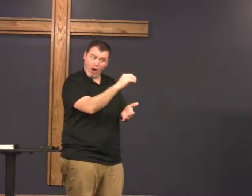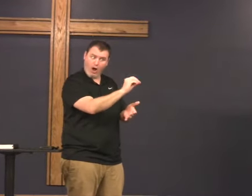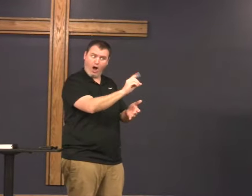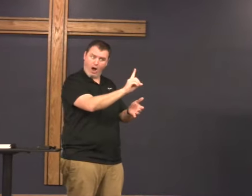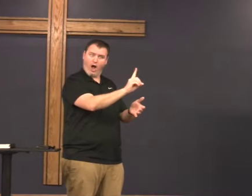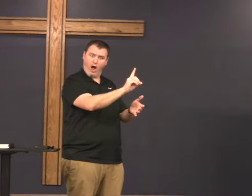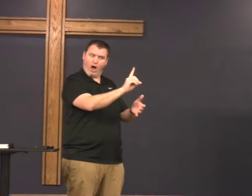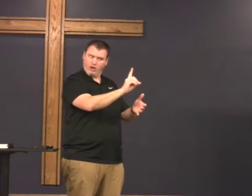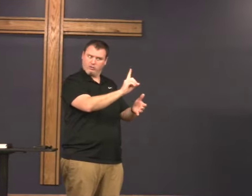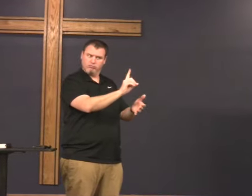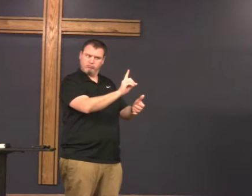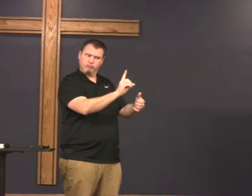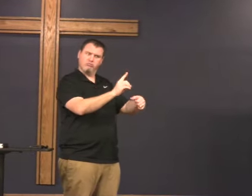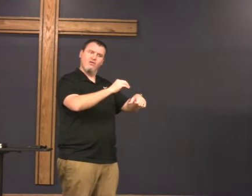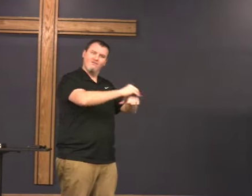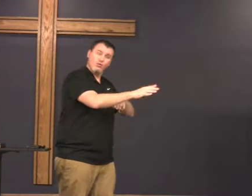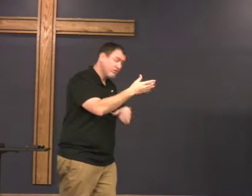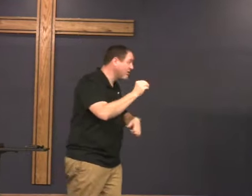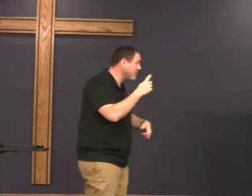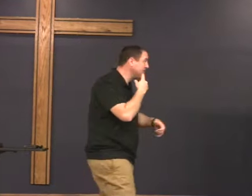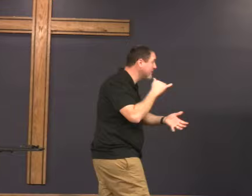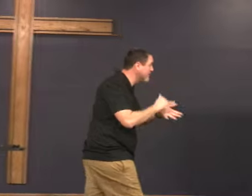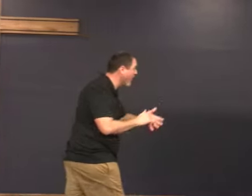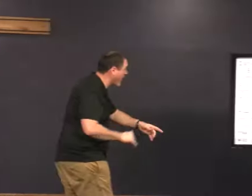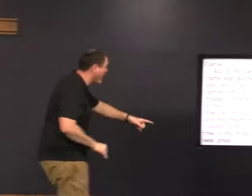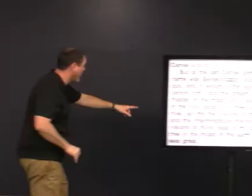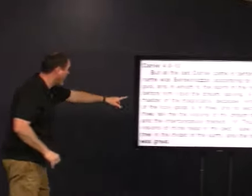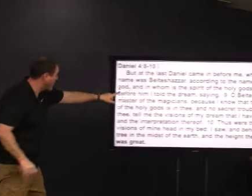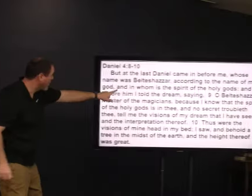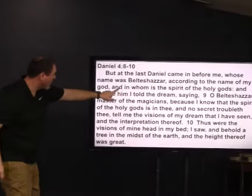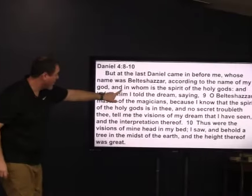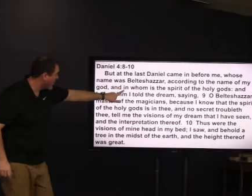So he wanted to give him the name of